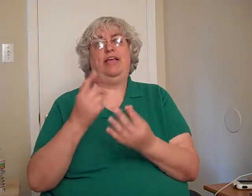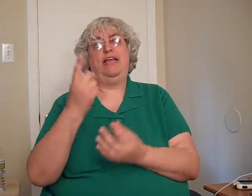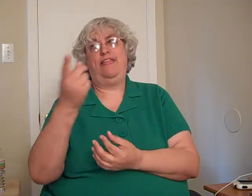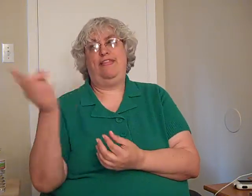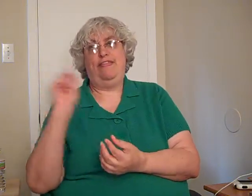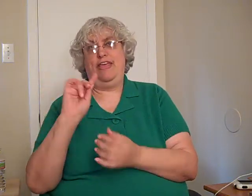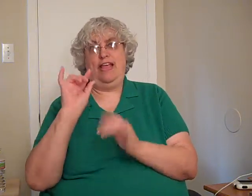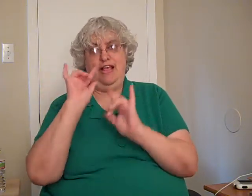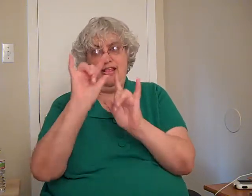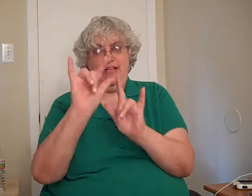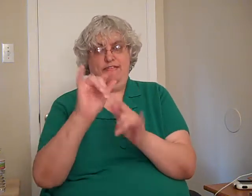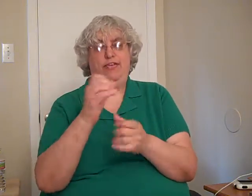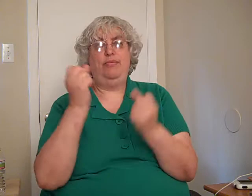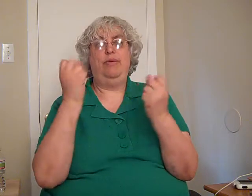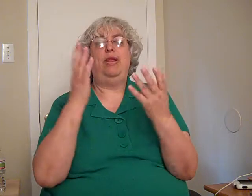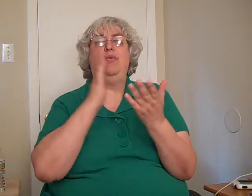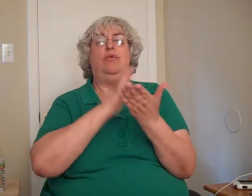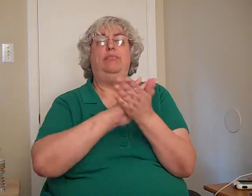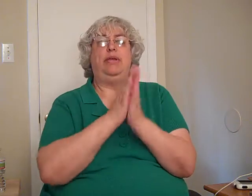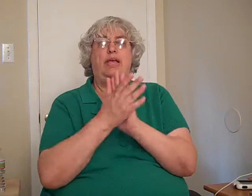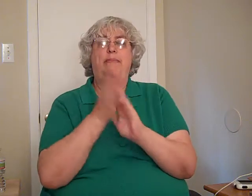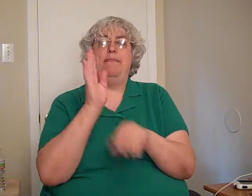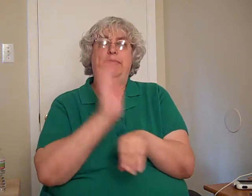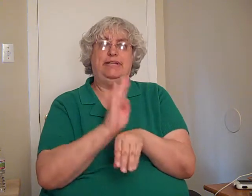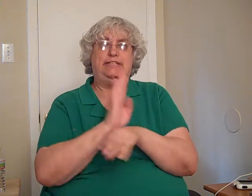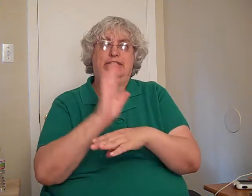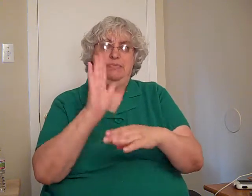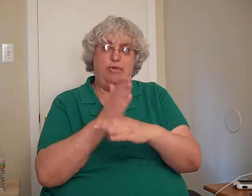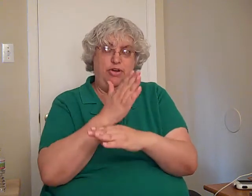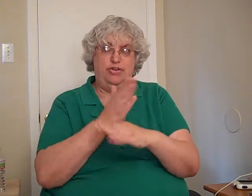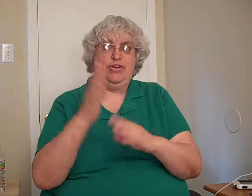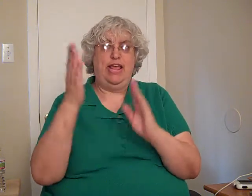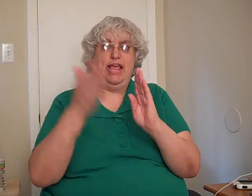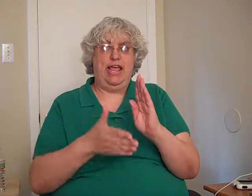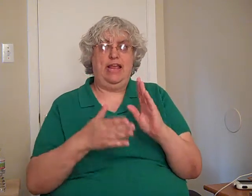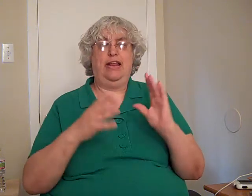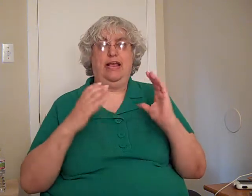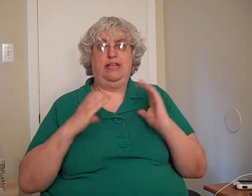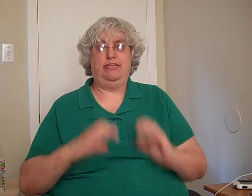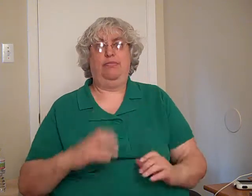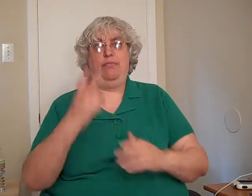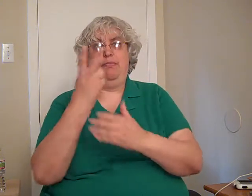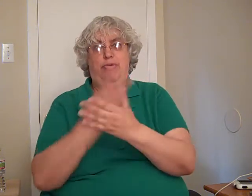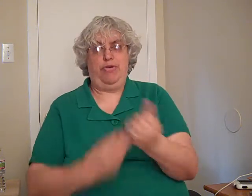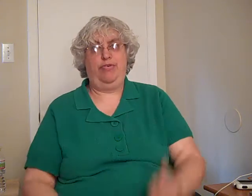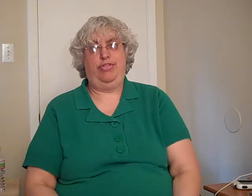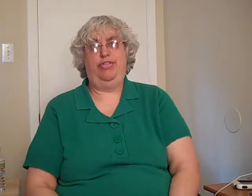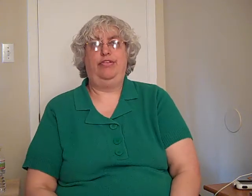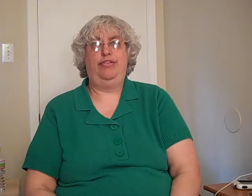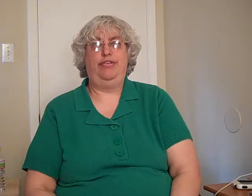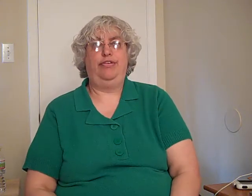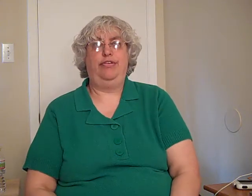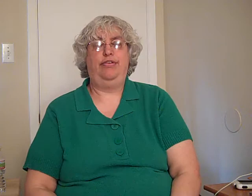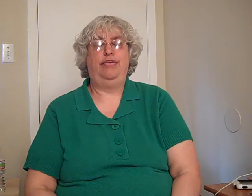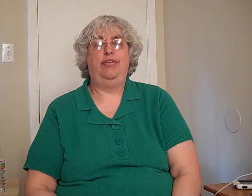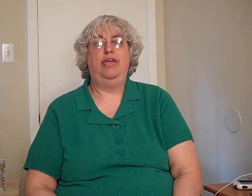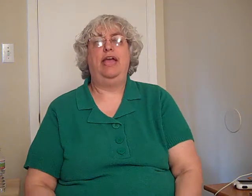become a customer. Many people will become a business partner / customer. Just understand to ask them for the